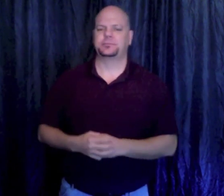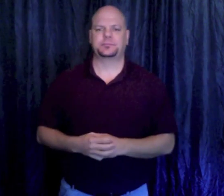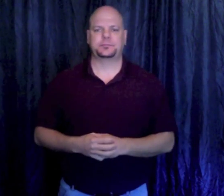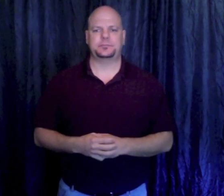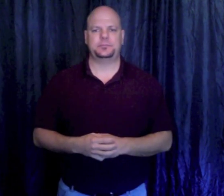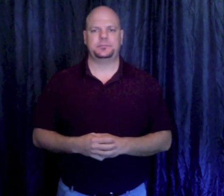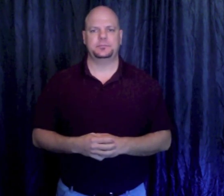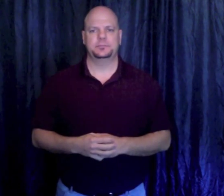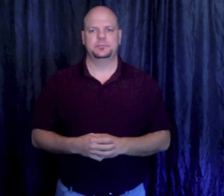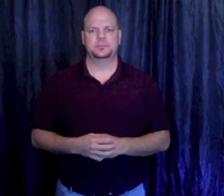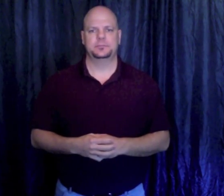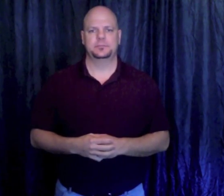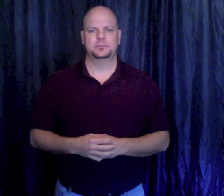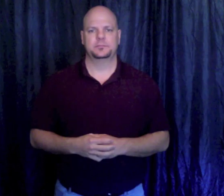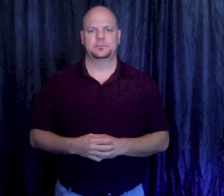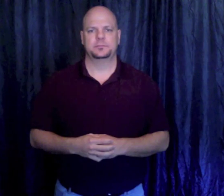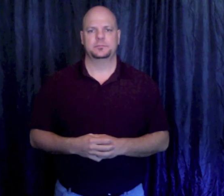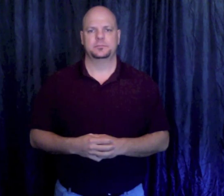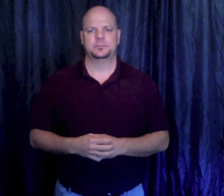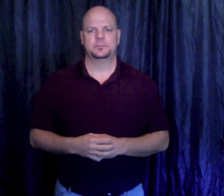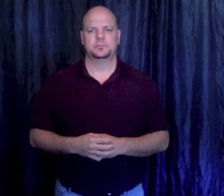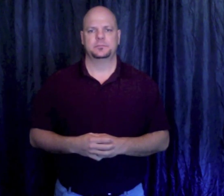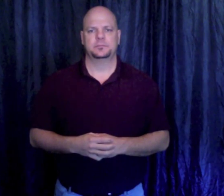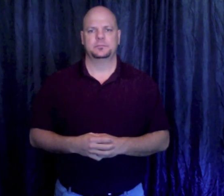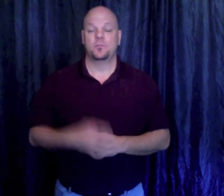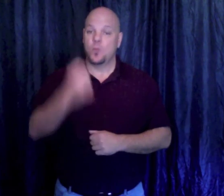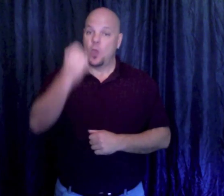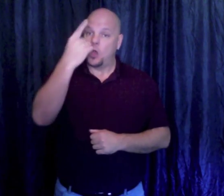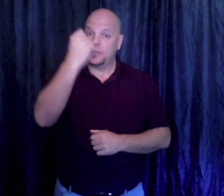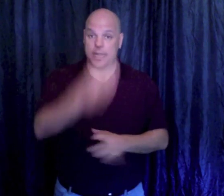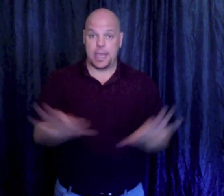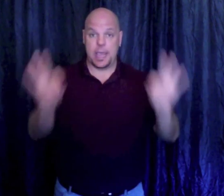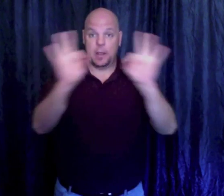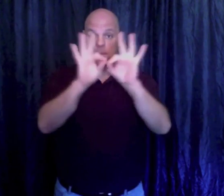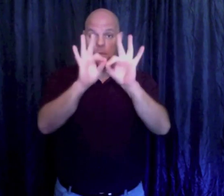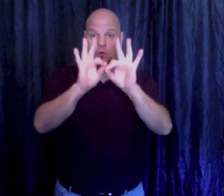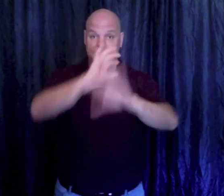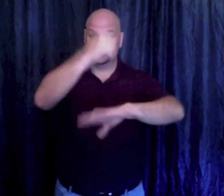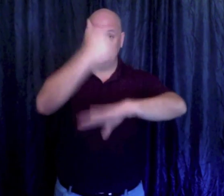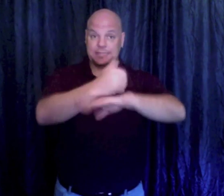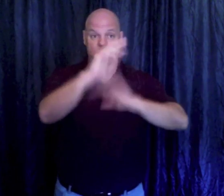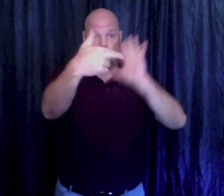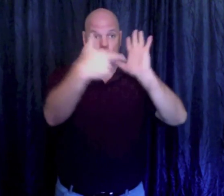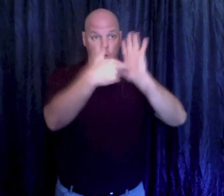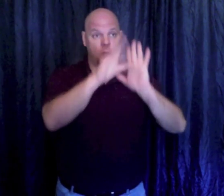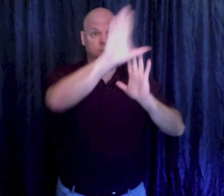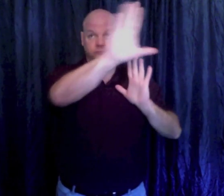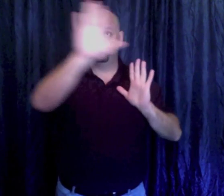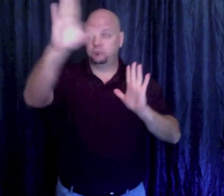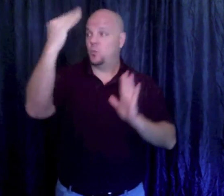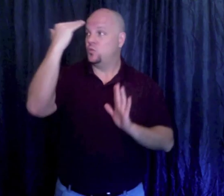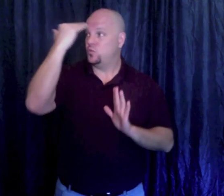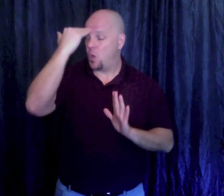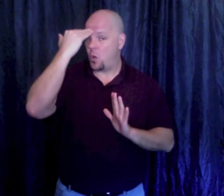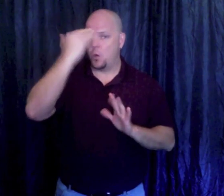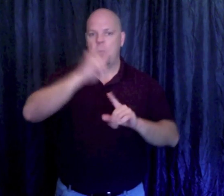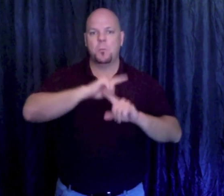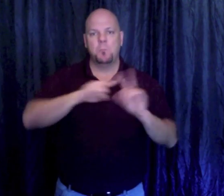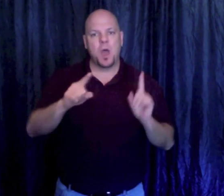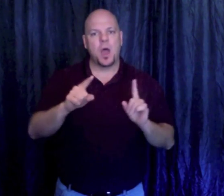not just making sure you've set up the goals, the role and the boundaries. It's the person who's looking at the